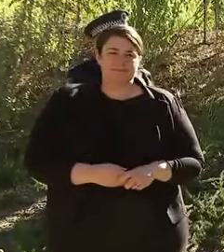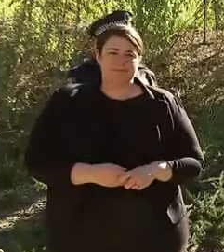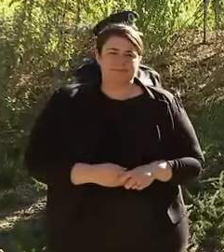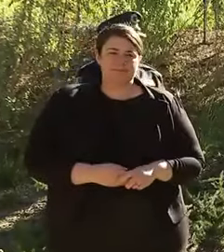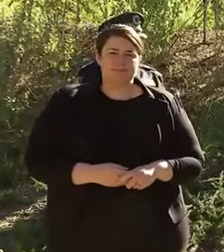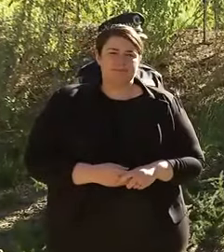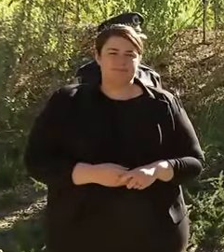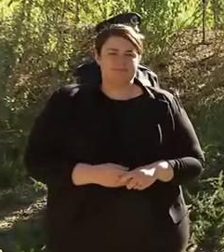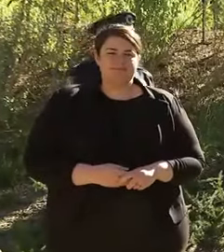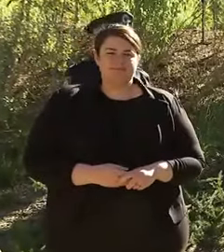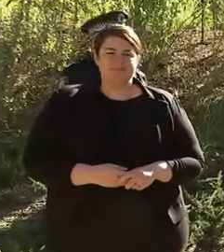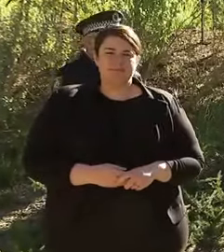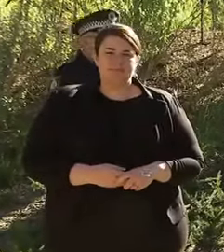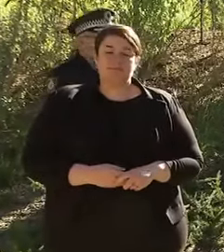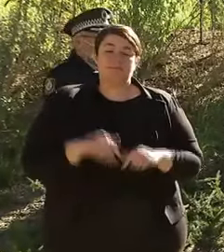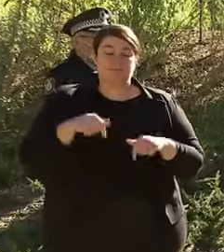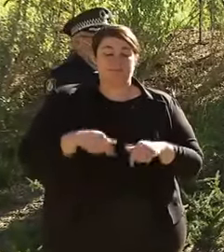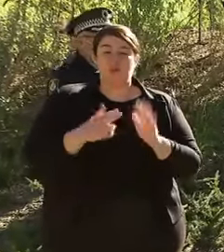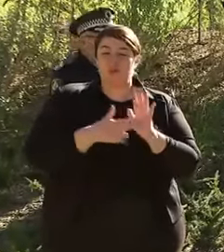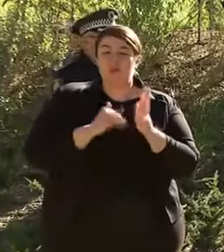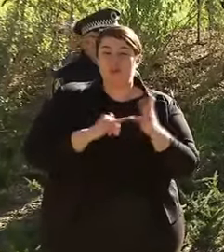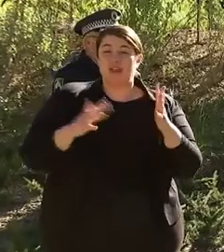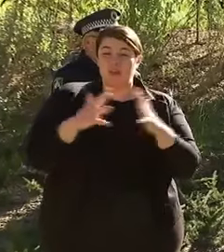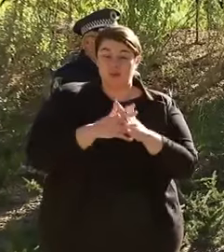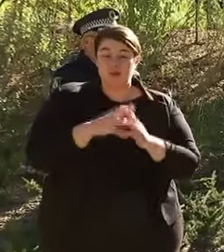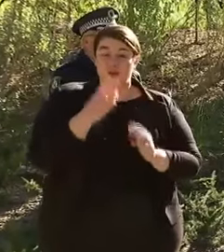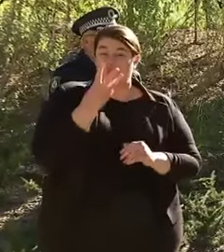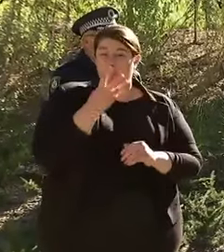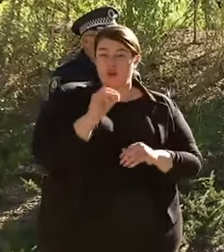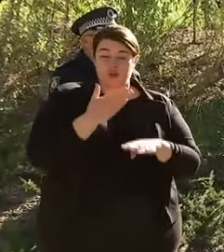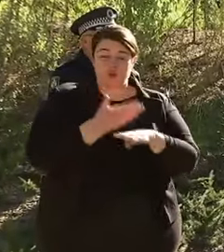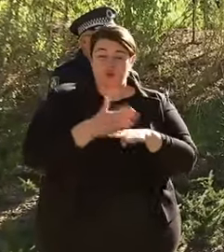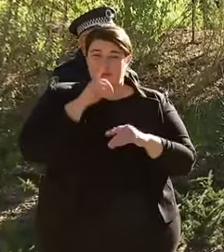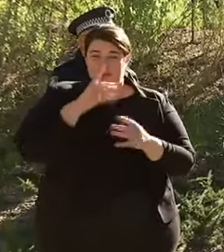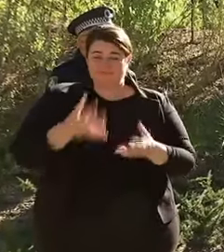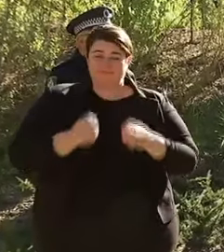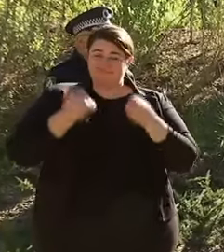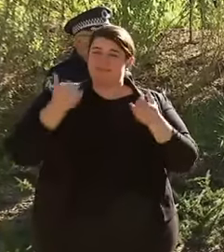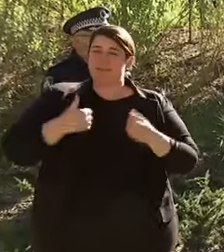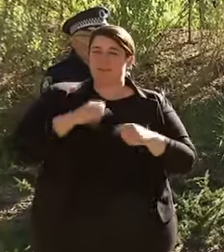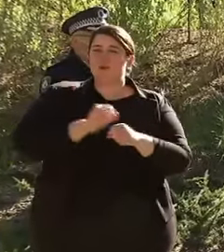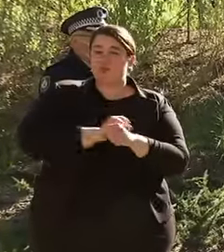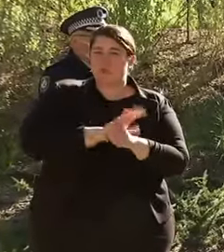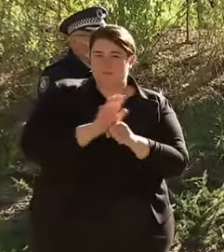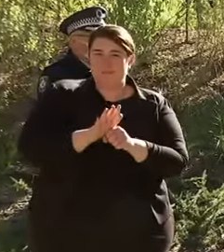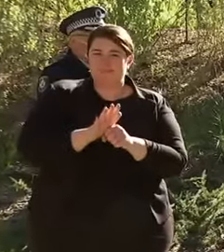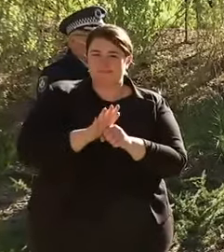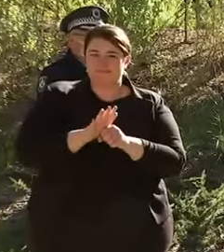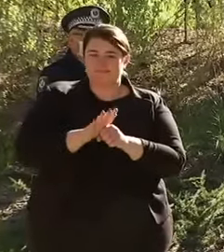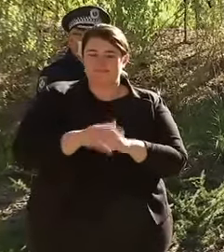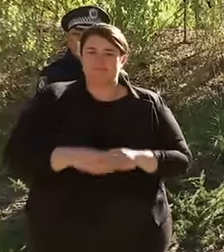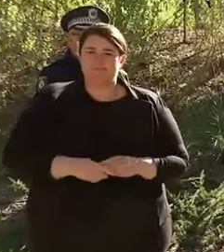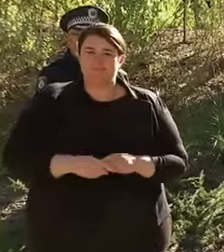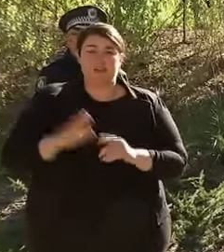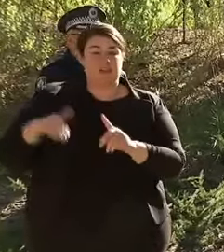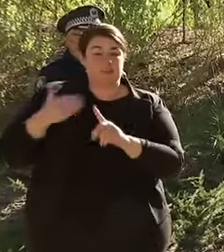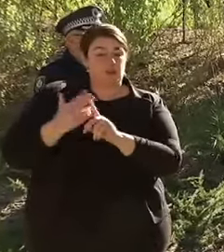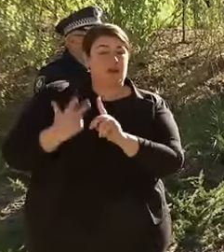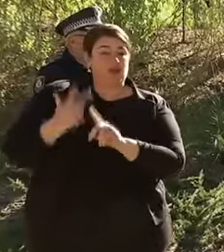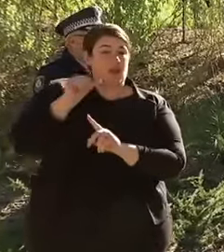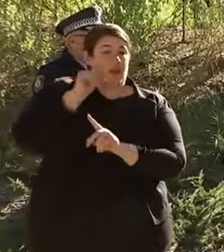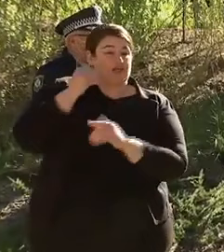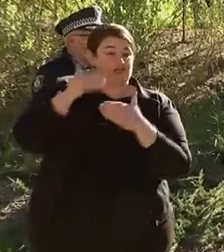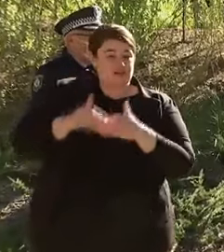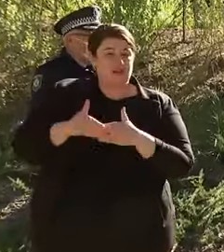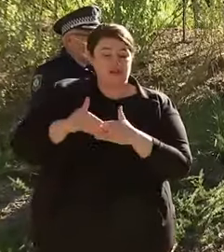Thank you very much, Premier. So New South Wales recorded 30 locally acquired cases of COVID in the 24 hours to 8 p.m. last night.